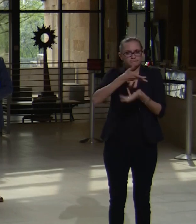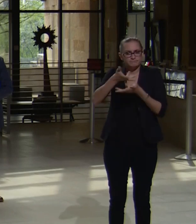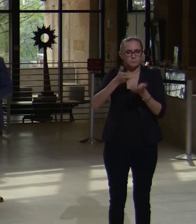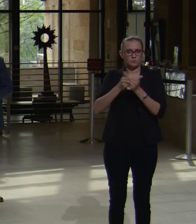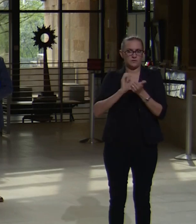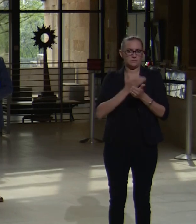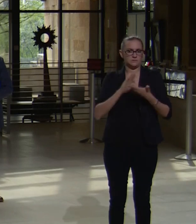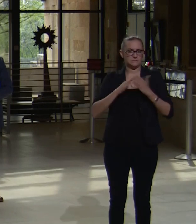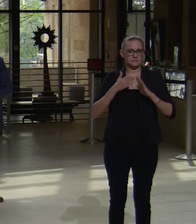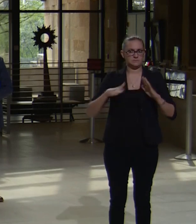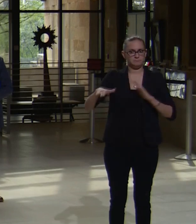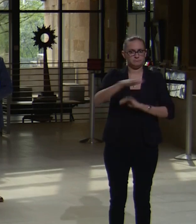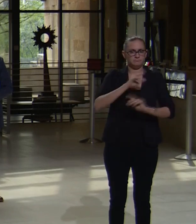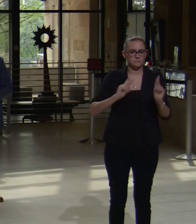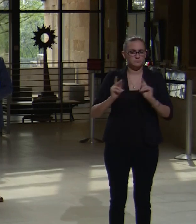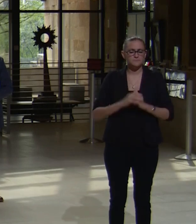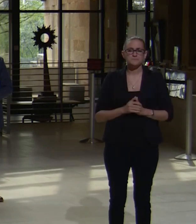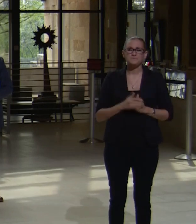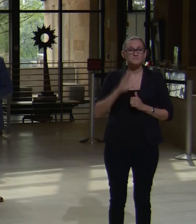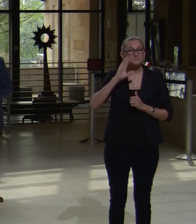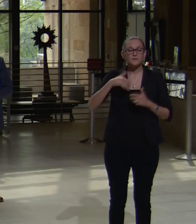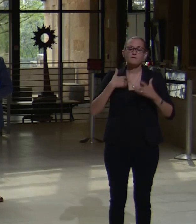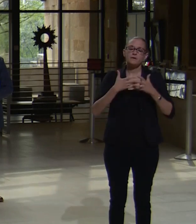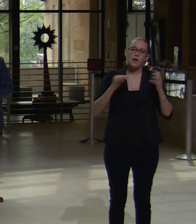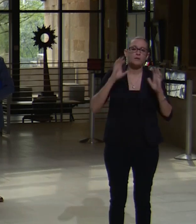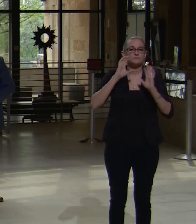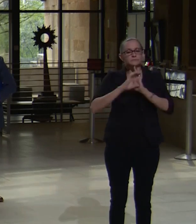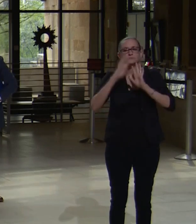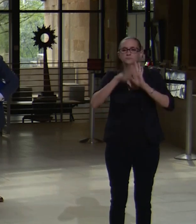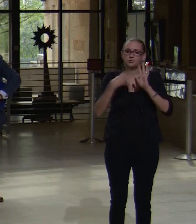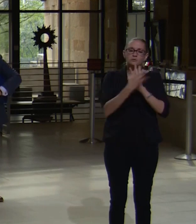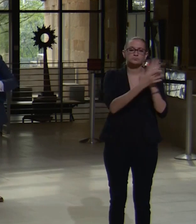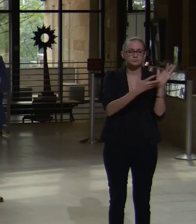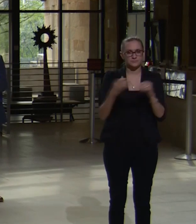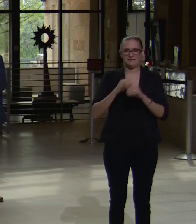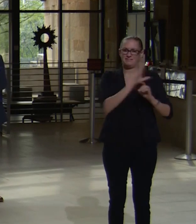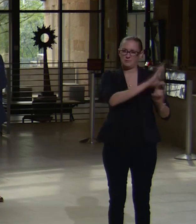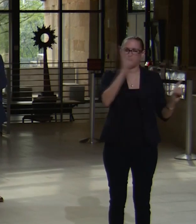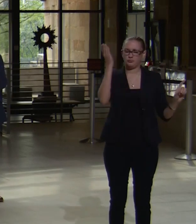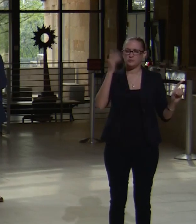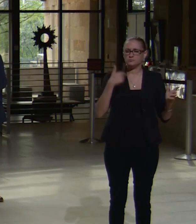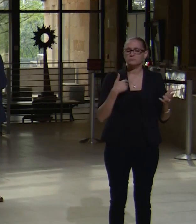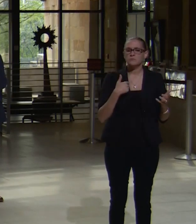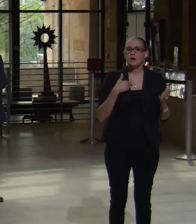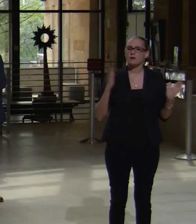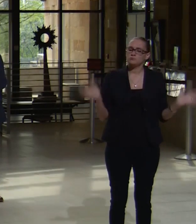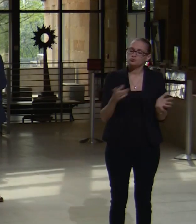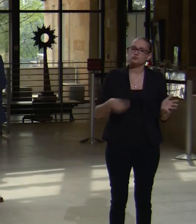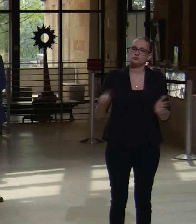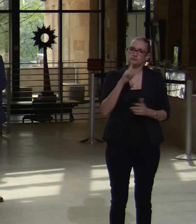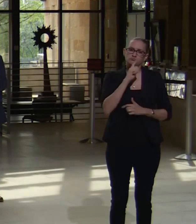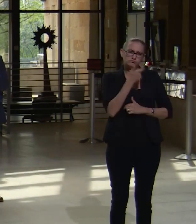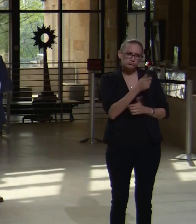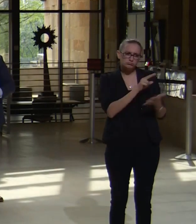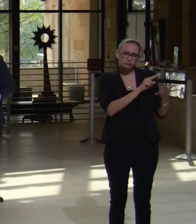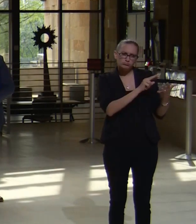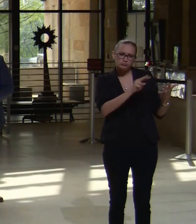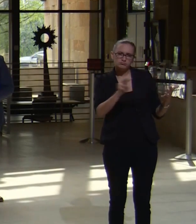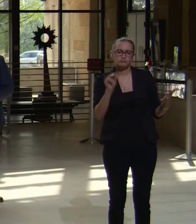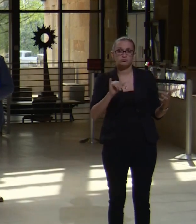our city. You know, there are a lot of charts in the University of Texas presentation, and I urge everybody to take a look at them. It looks